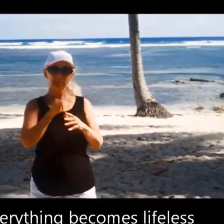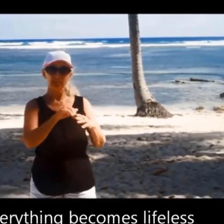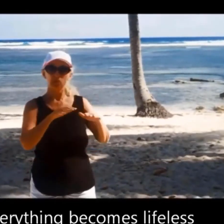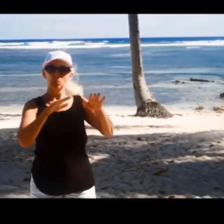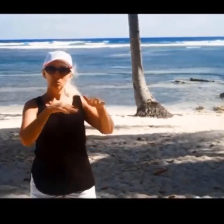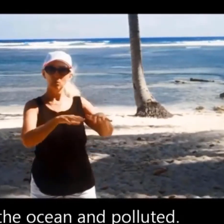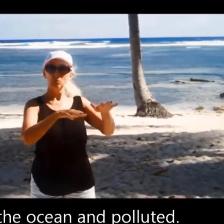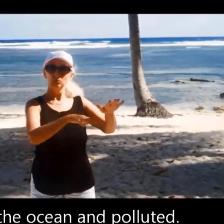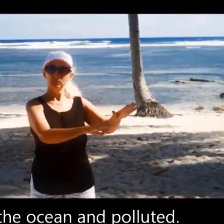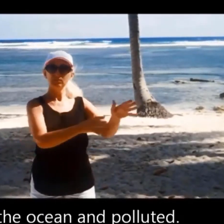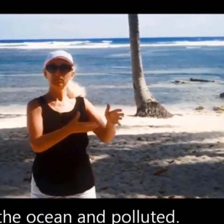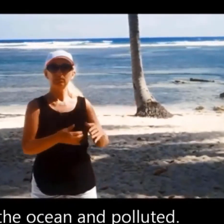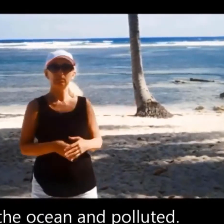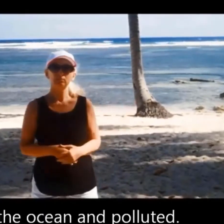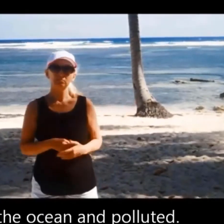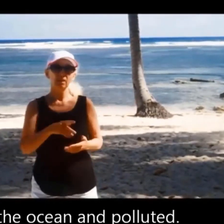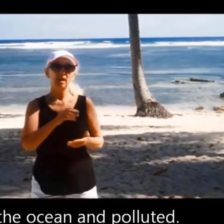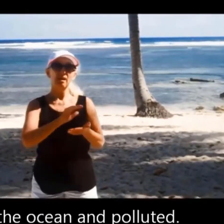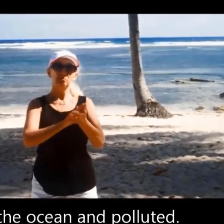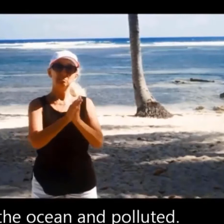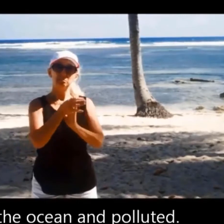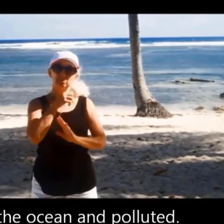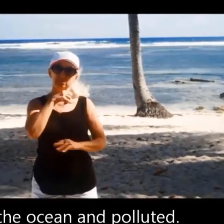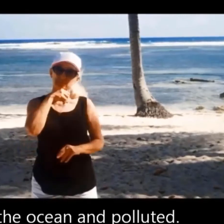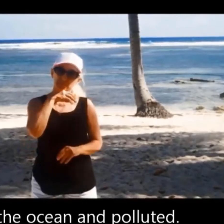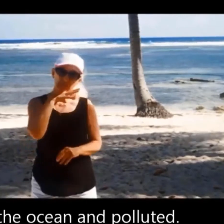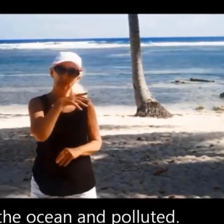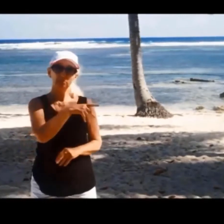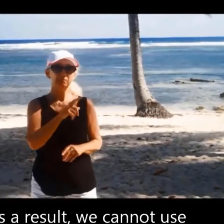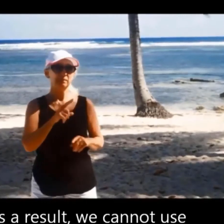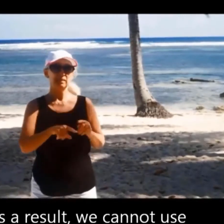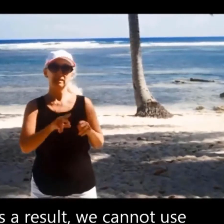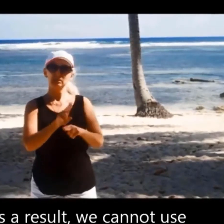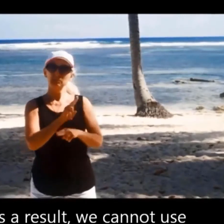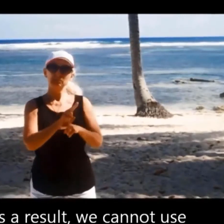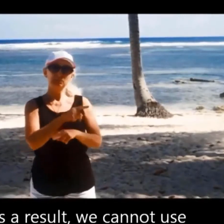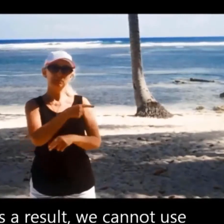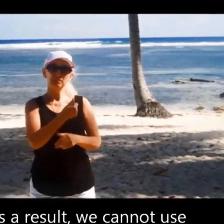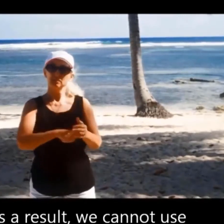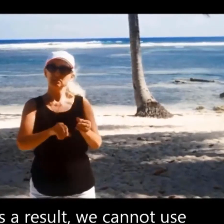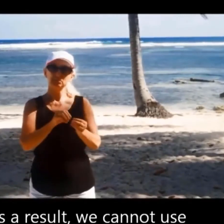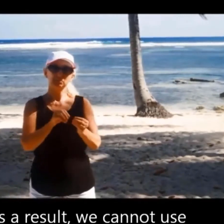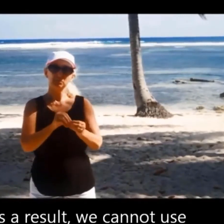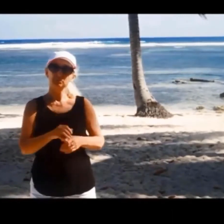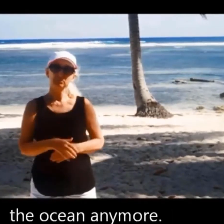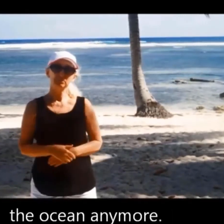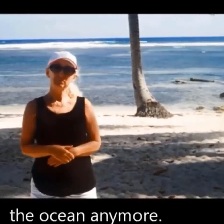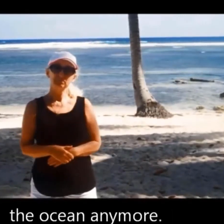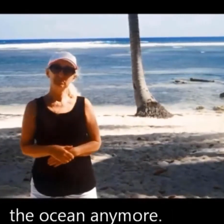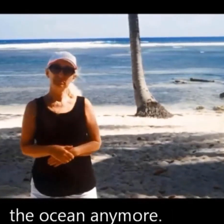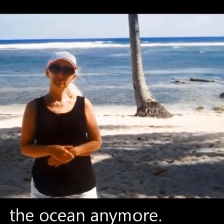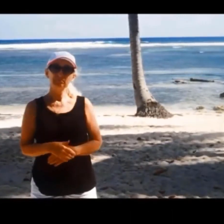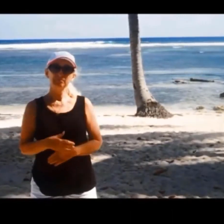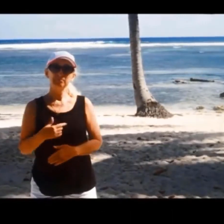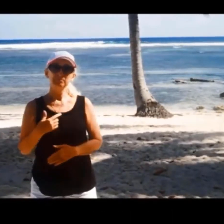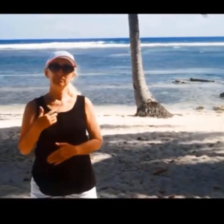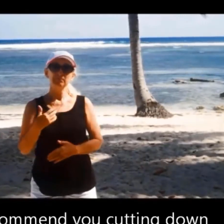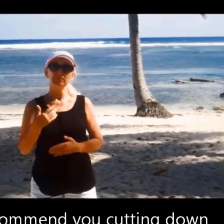lifeless in the ocean and it gets polluted. As a result, we cannot use the ocean